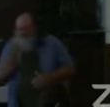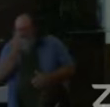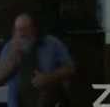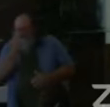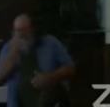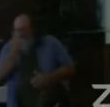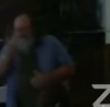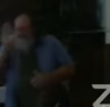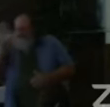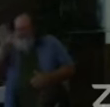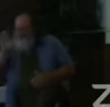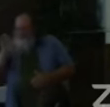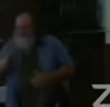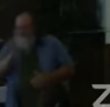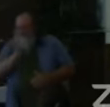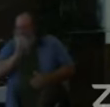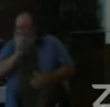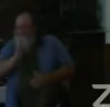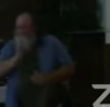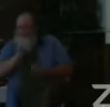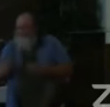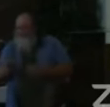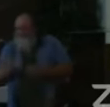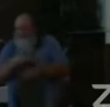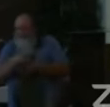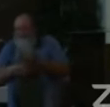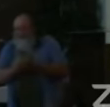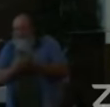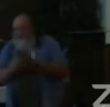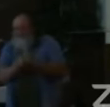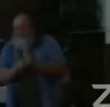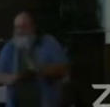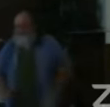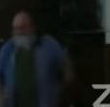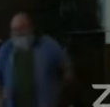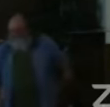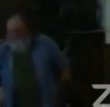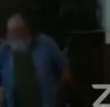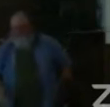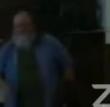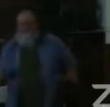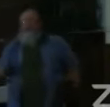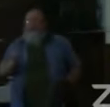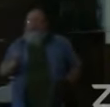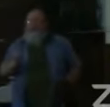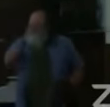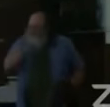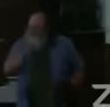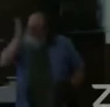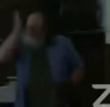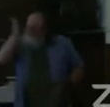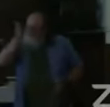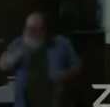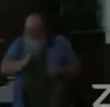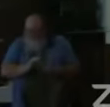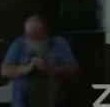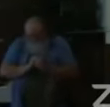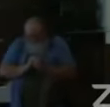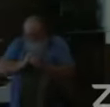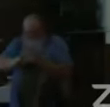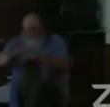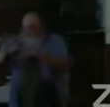or Tuesday, but Lord, I pray you remind us this week, Lord, that because, God, you poured out your love into our hearts, we